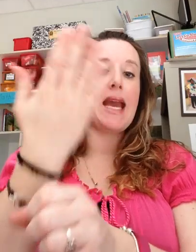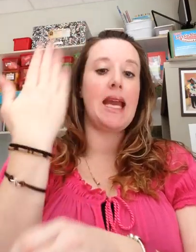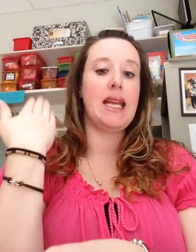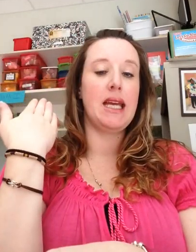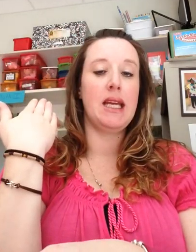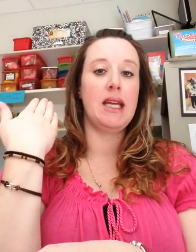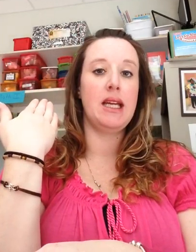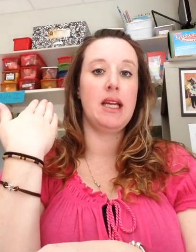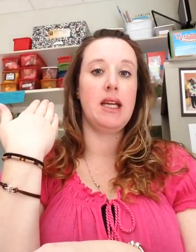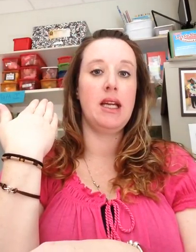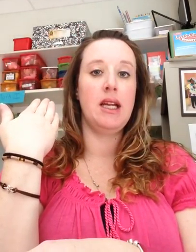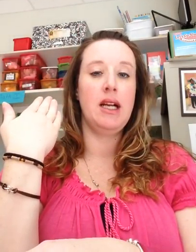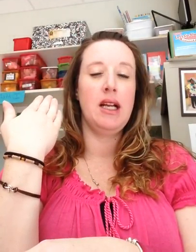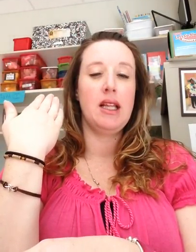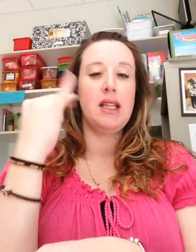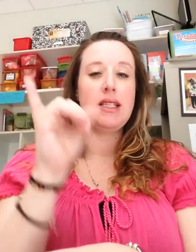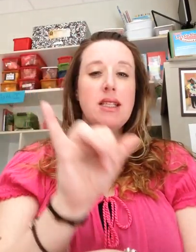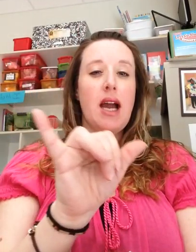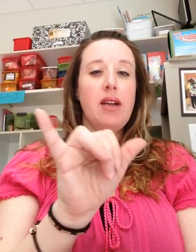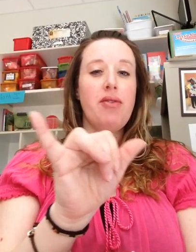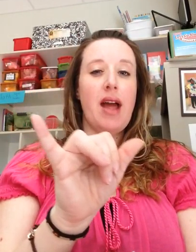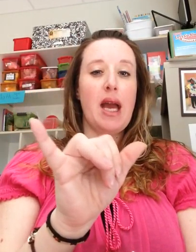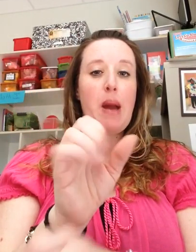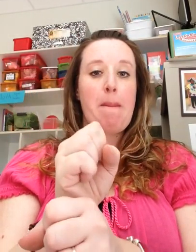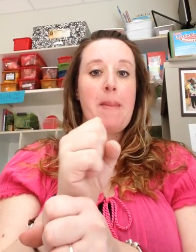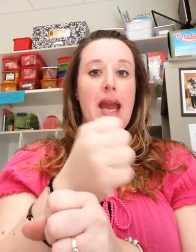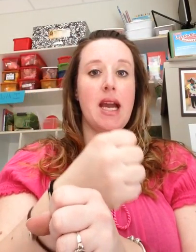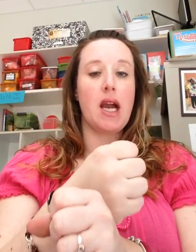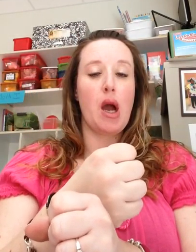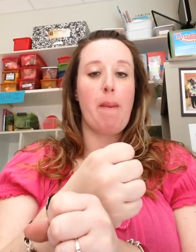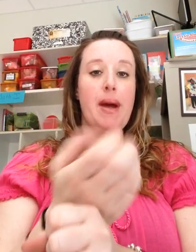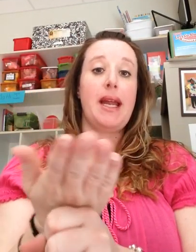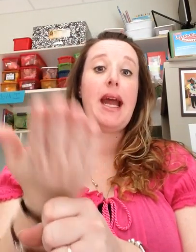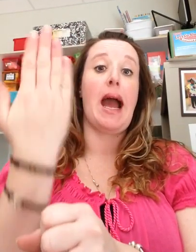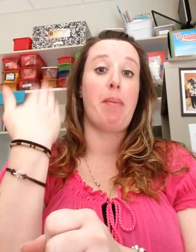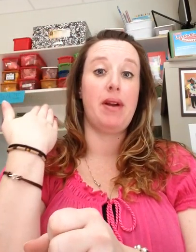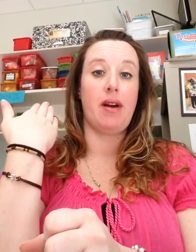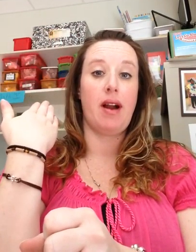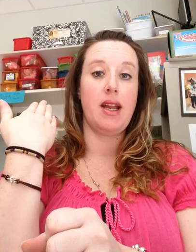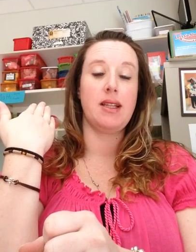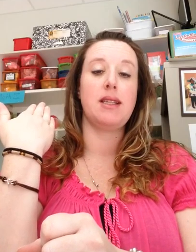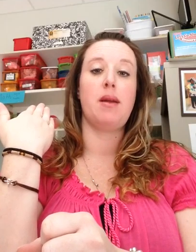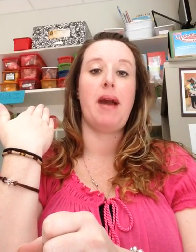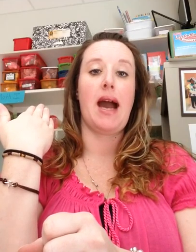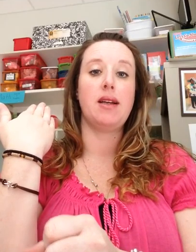Made. This is kind of like make, but it happened already. It's in the past.